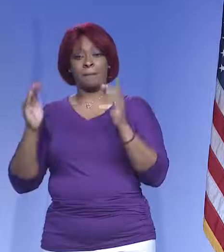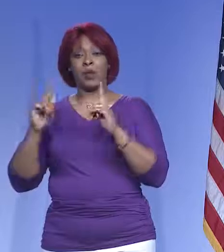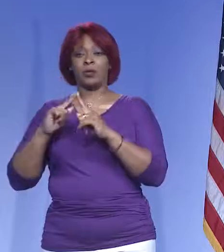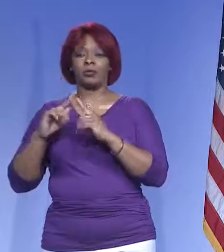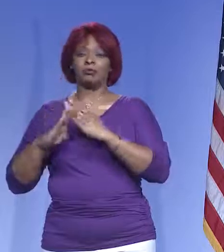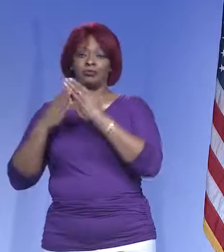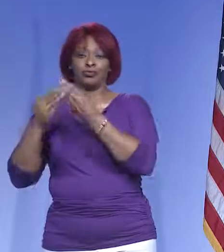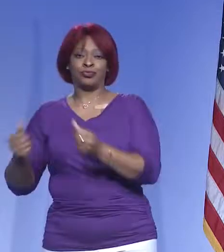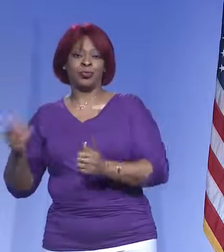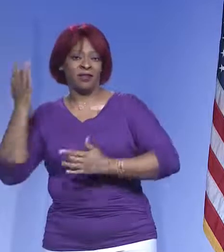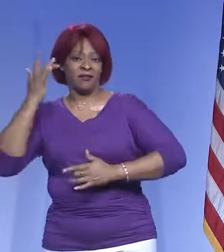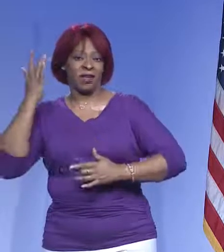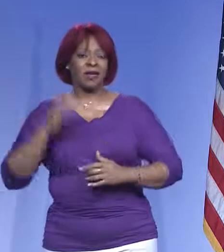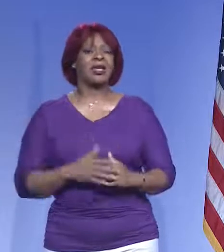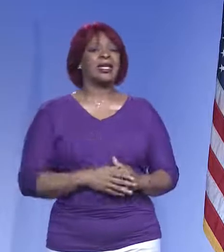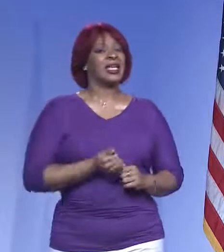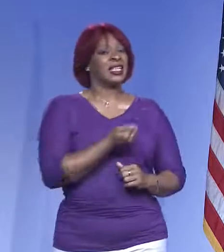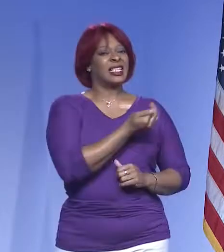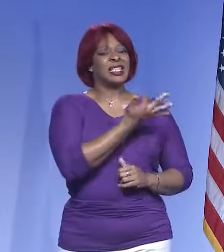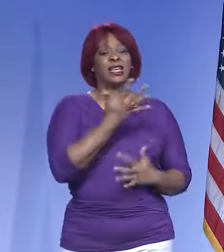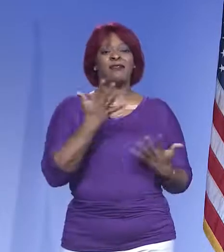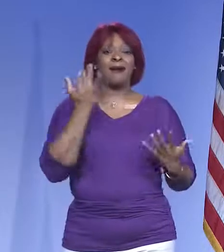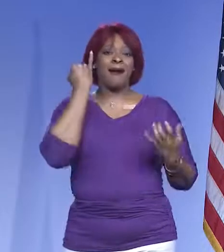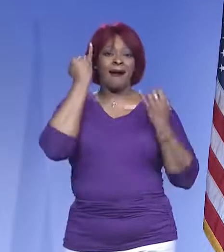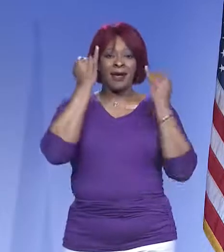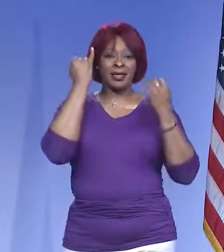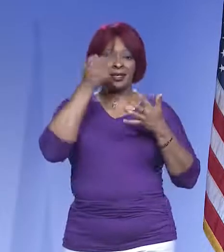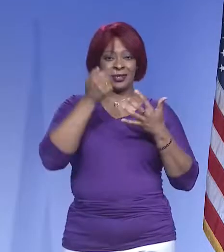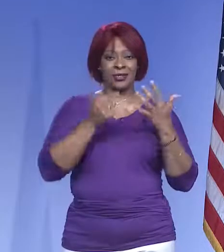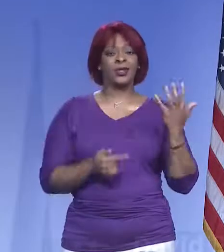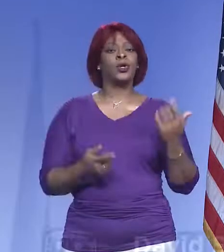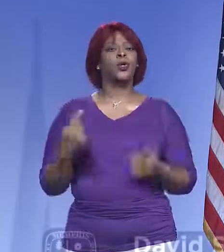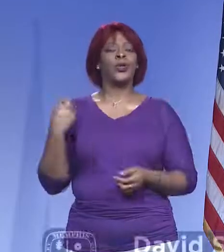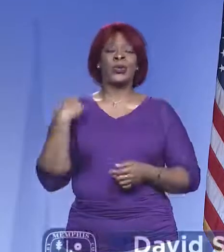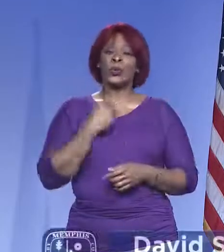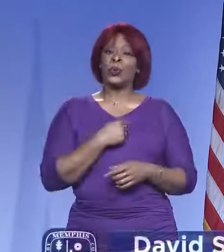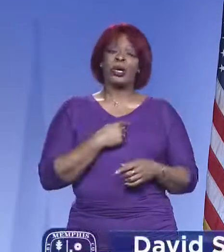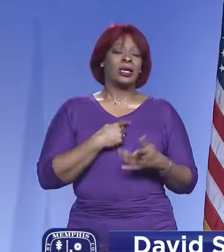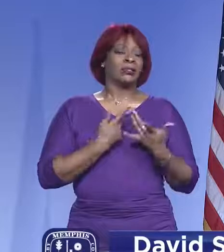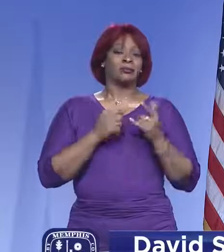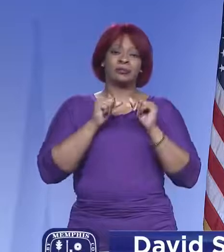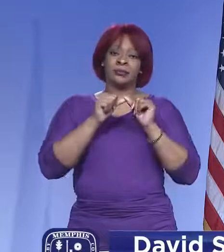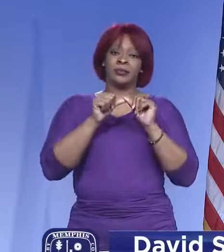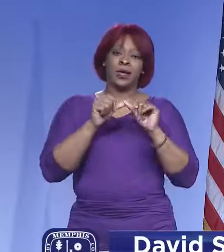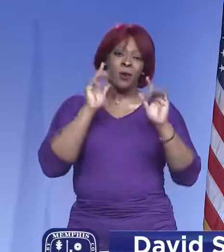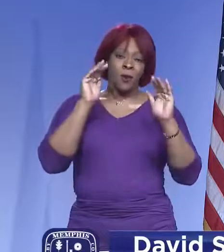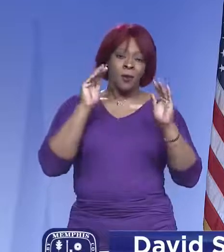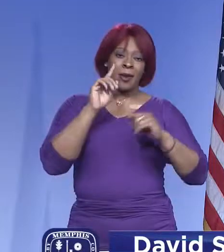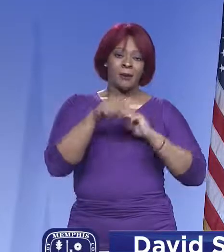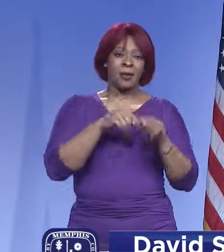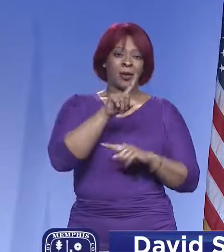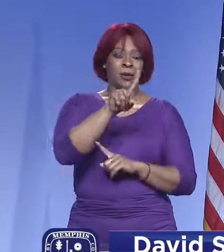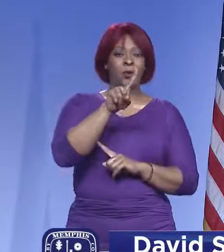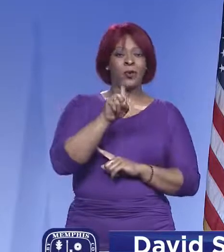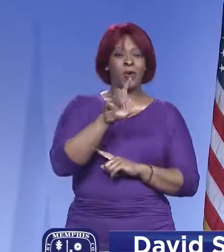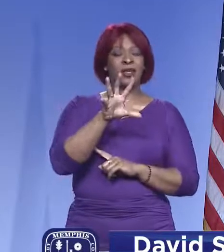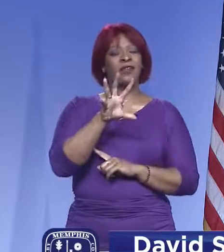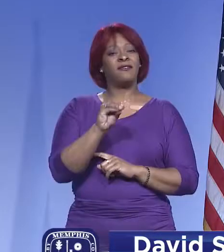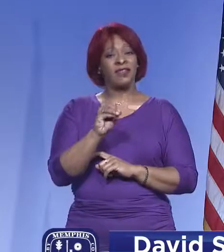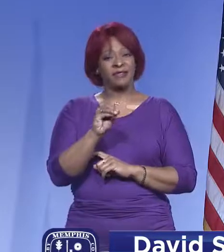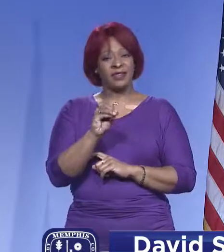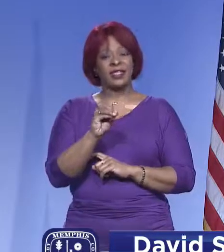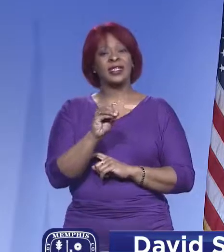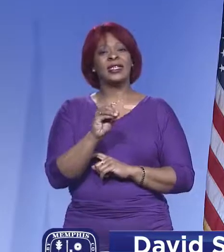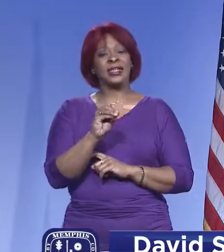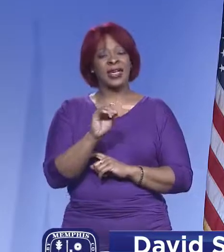several different concepts there, but we'll parse through them real quickly. I mean, we're holding steady right now at about 150